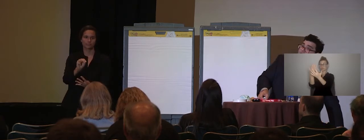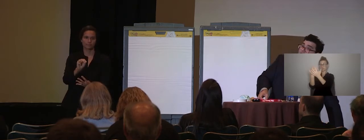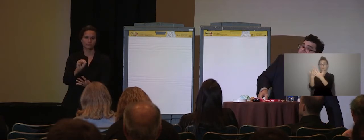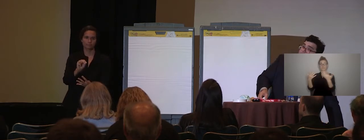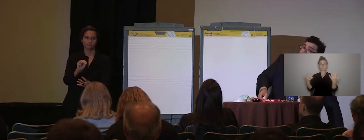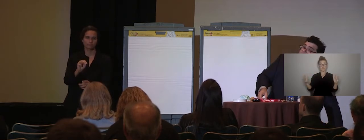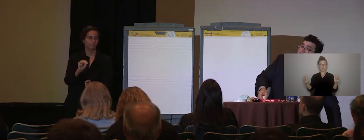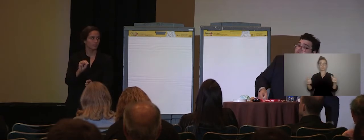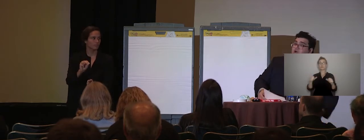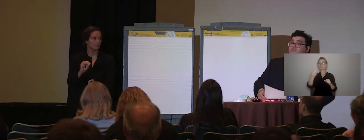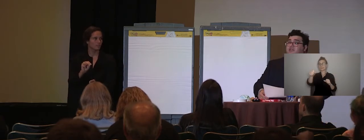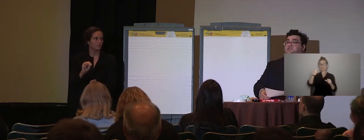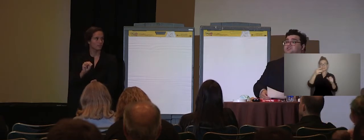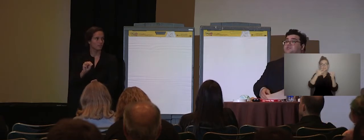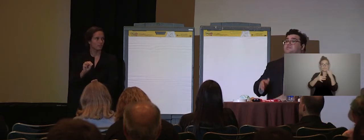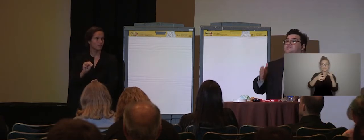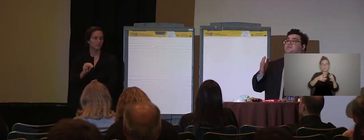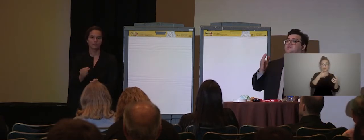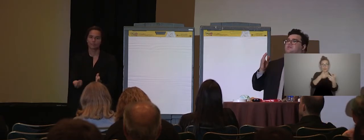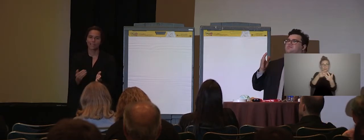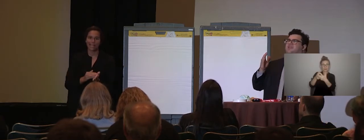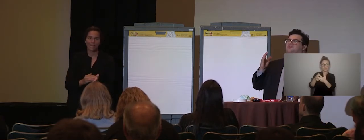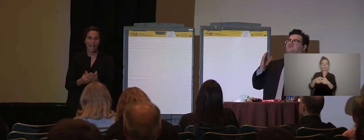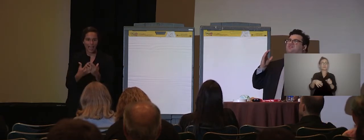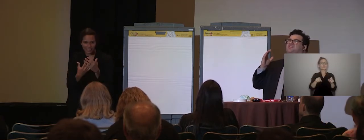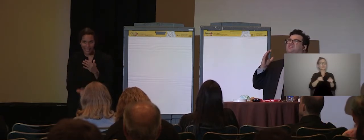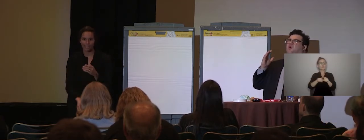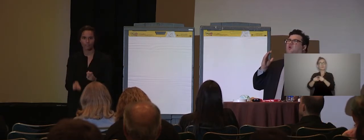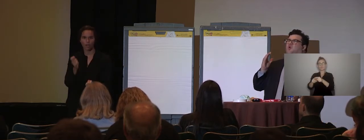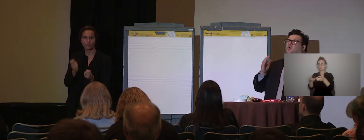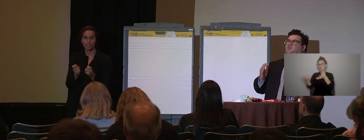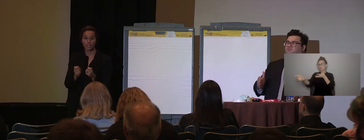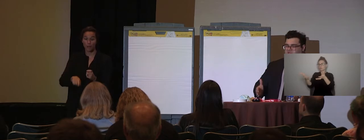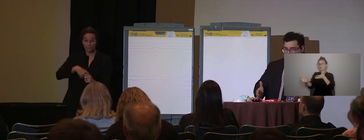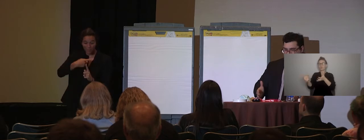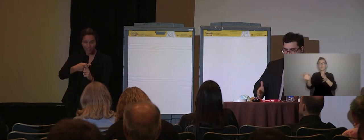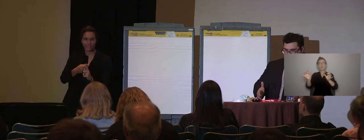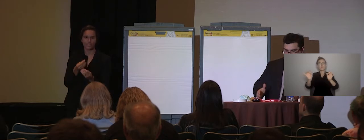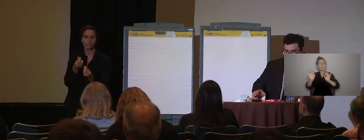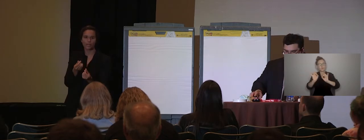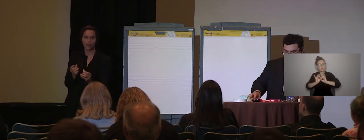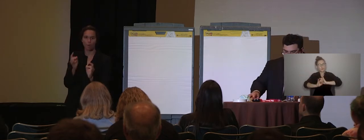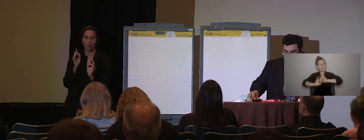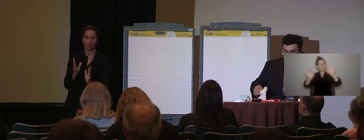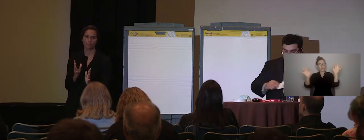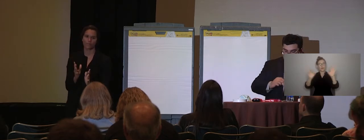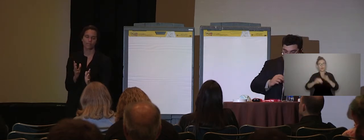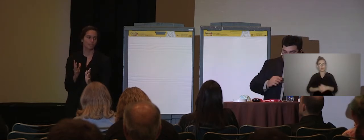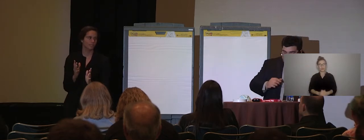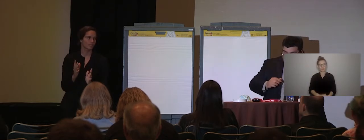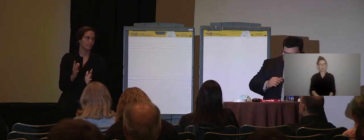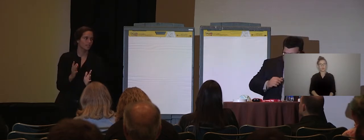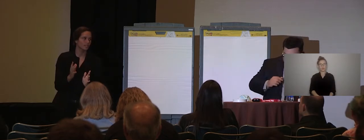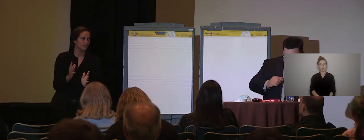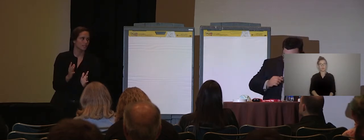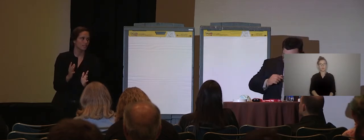aside from the lack of accommodations, they are treated horribly.